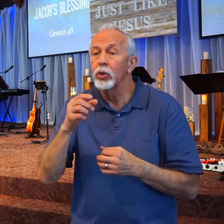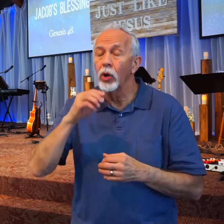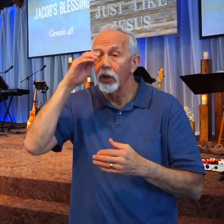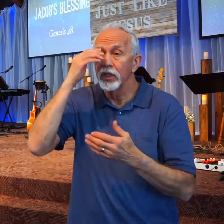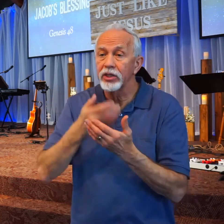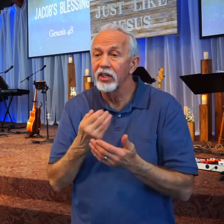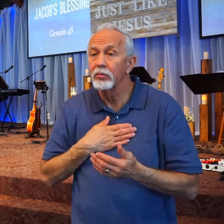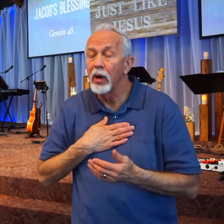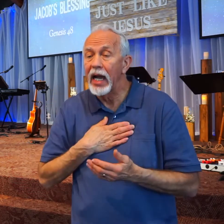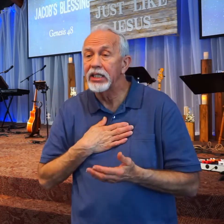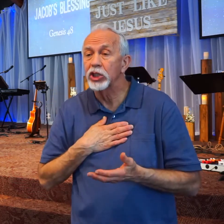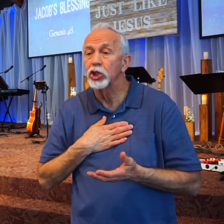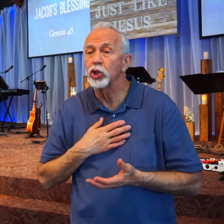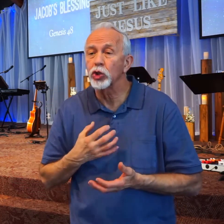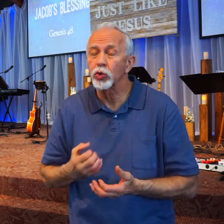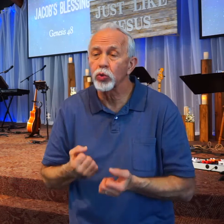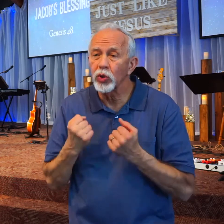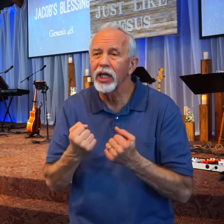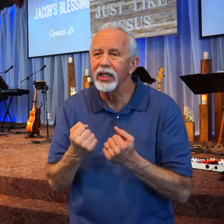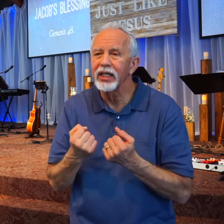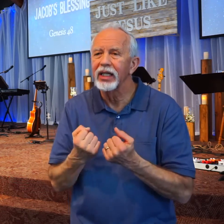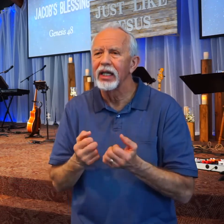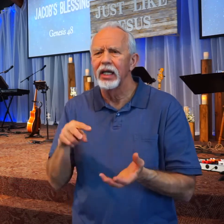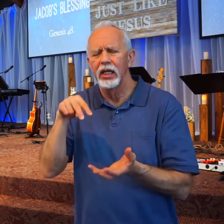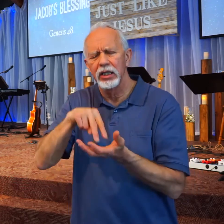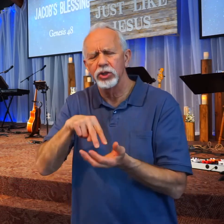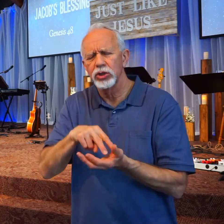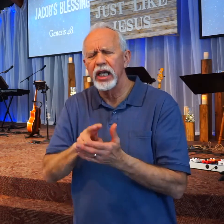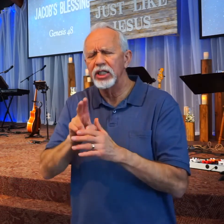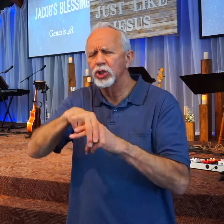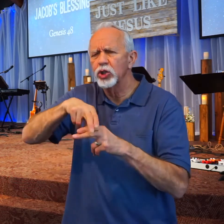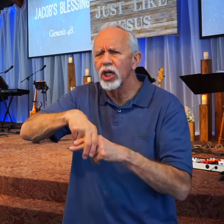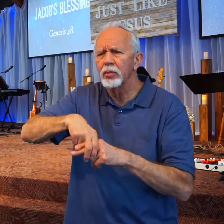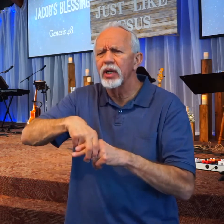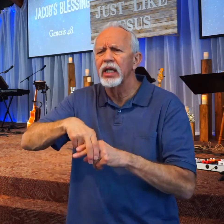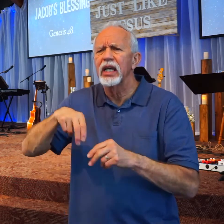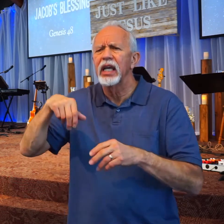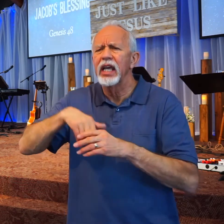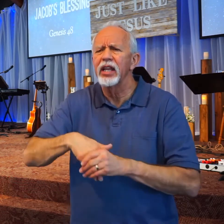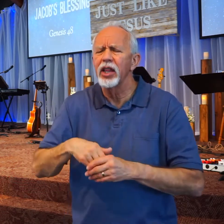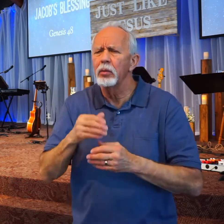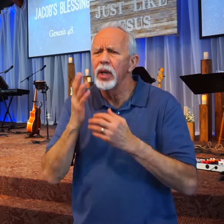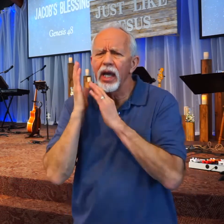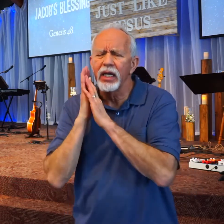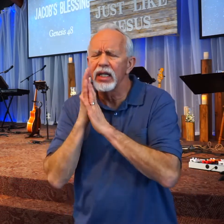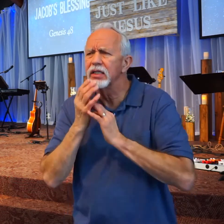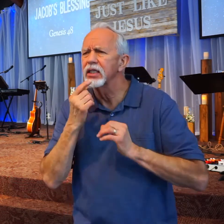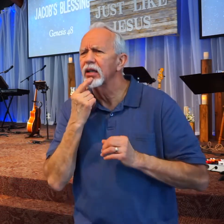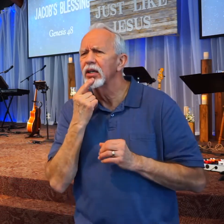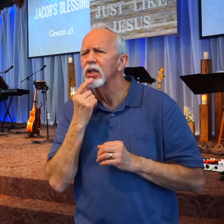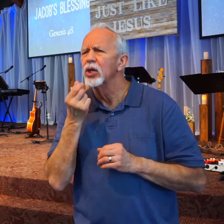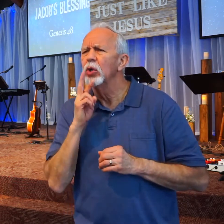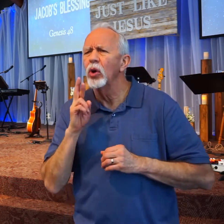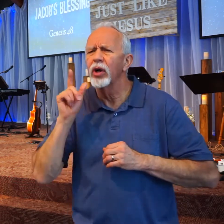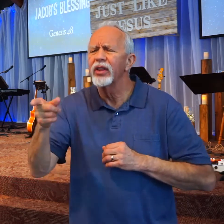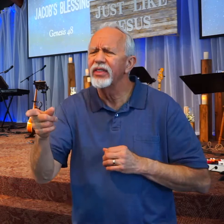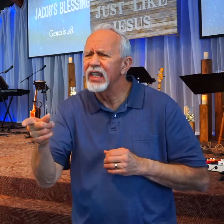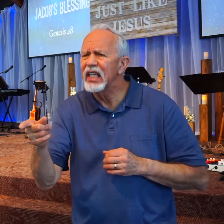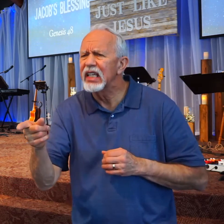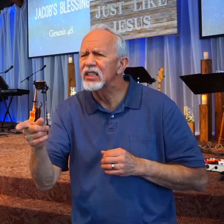in the bed. He looked in the distance and he saw Joseph's sons coming and said, "Who are